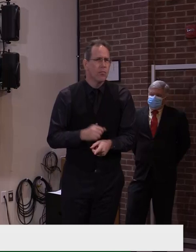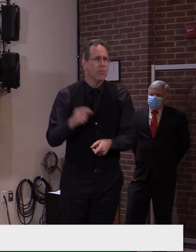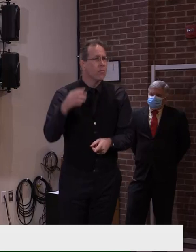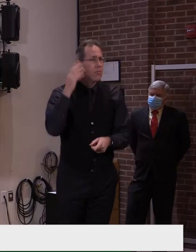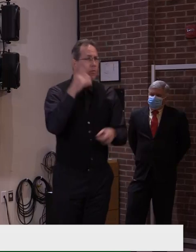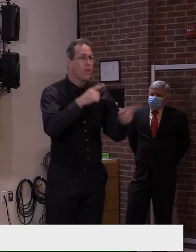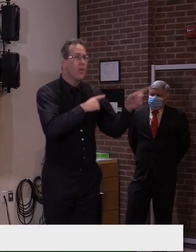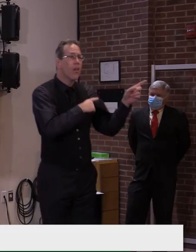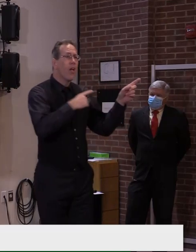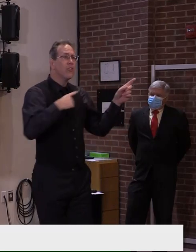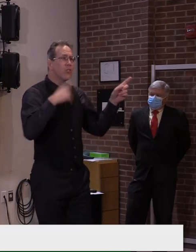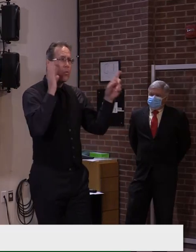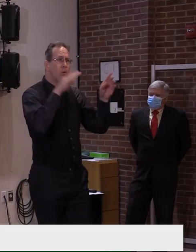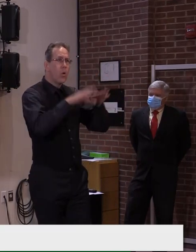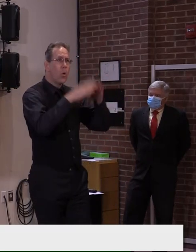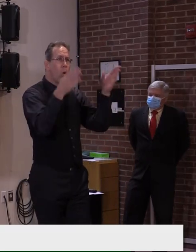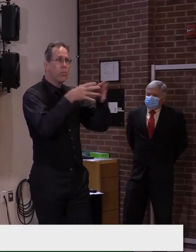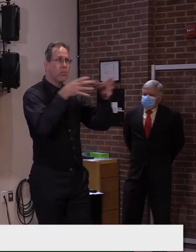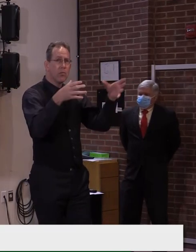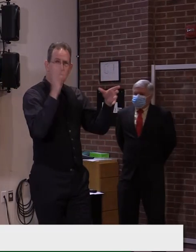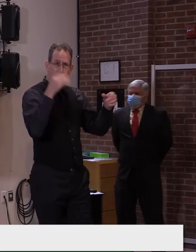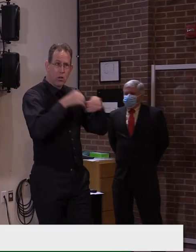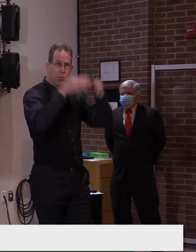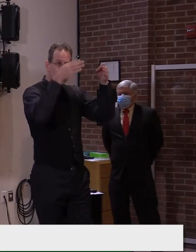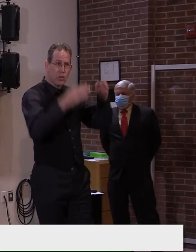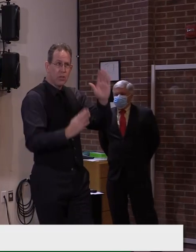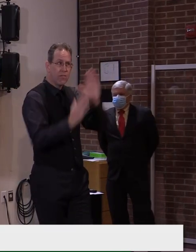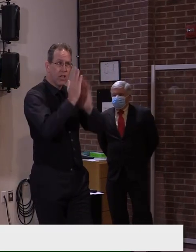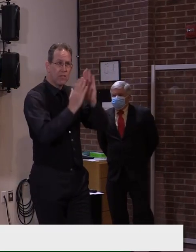there in person?